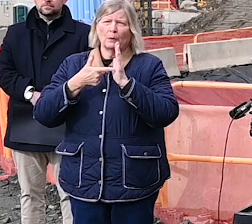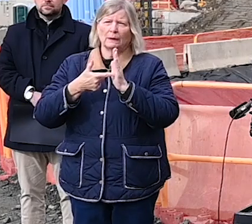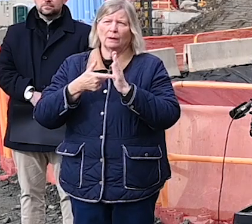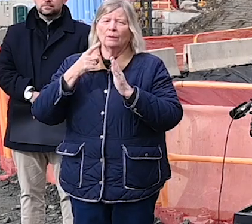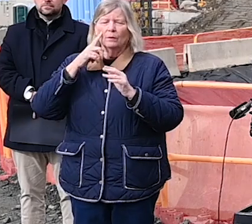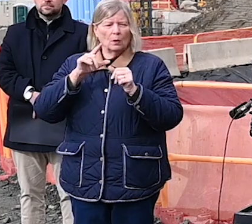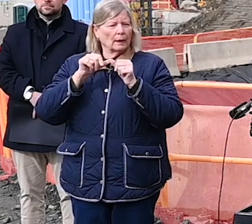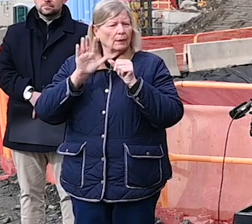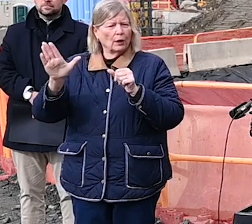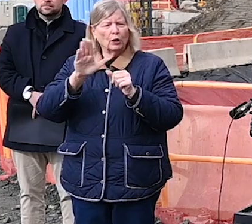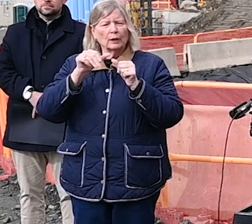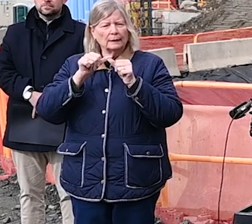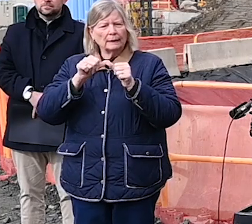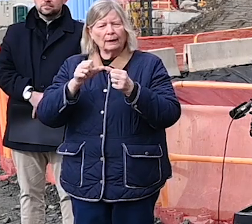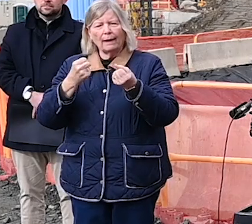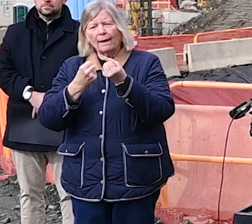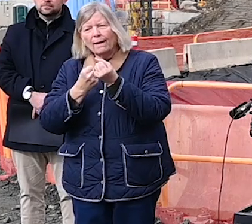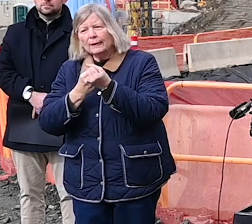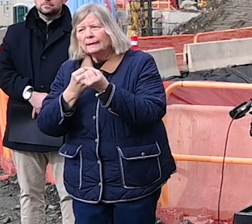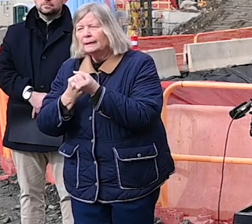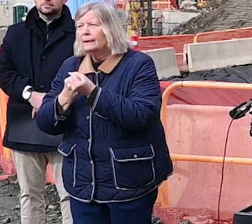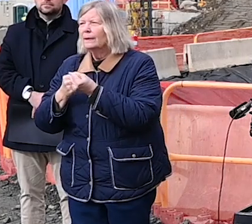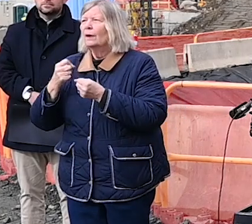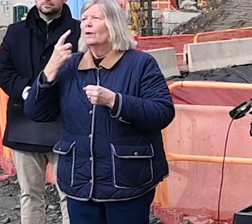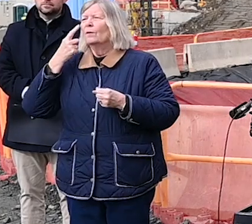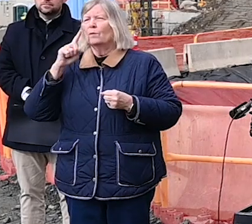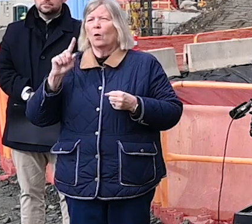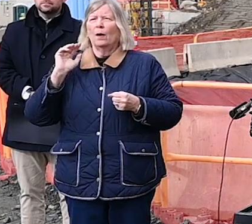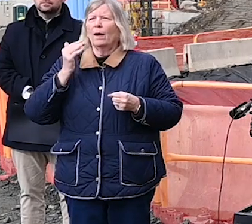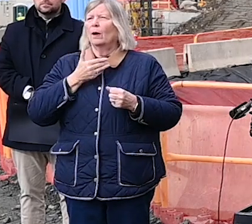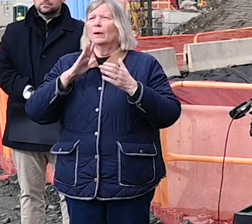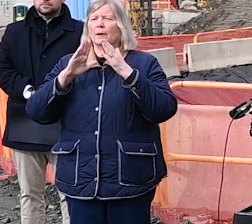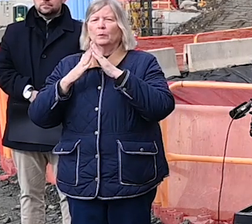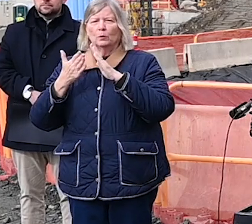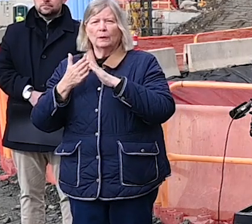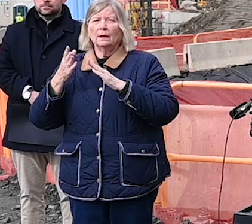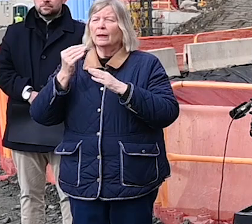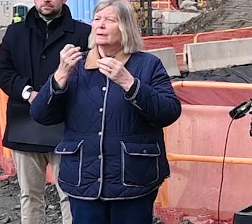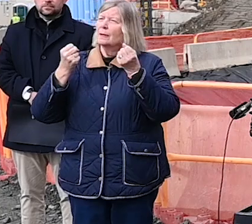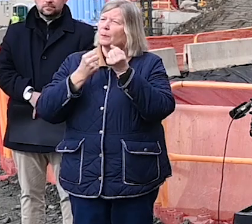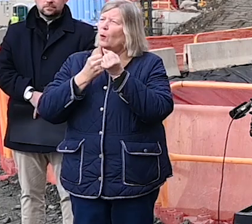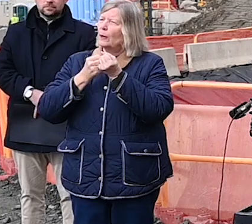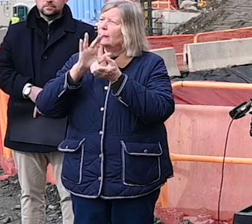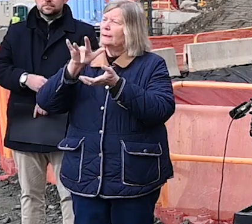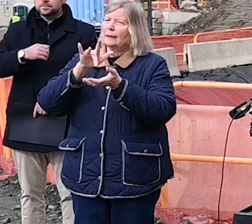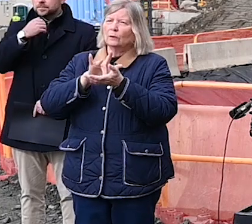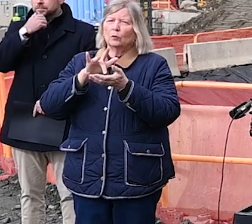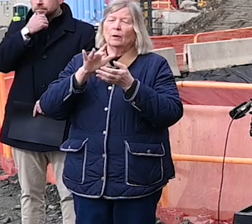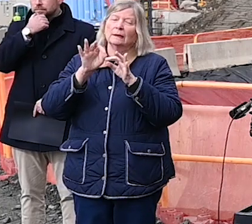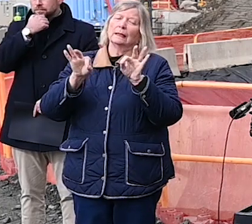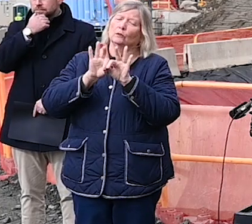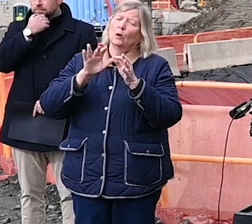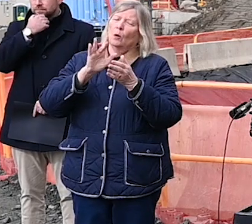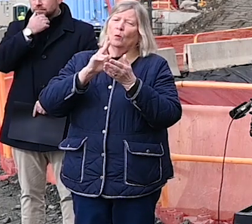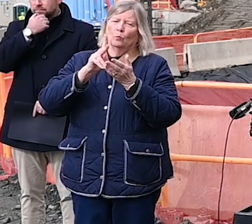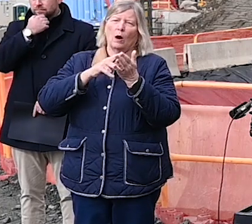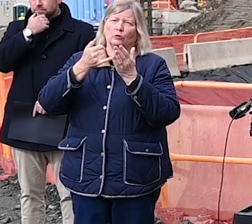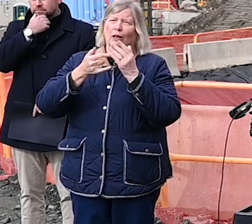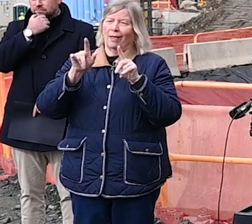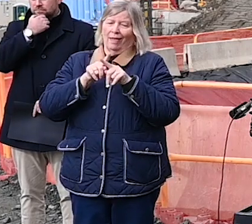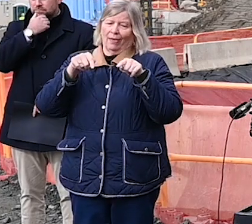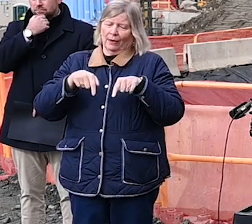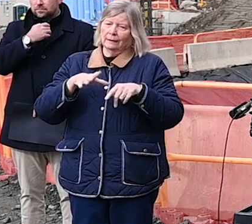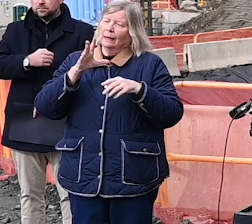for continuing advocacy on behalf of our community and supporting essential projects like this, particularly